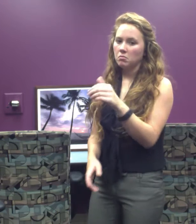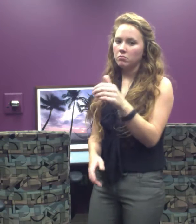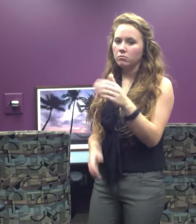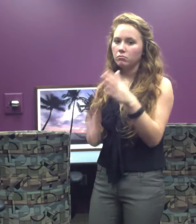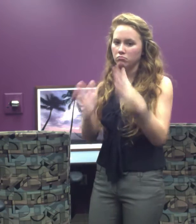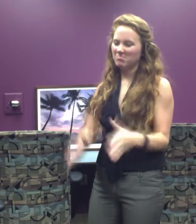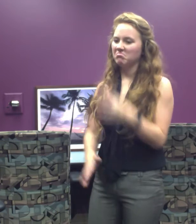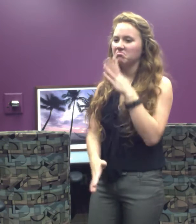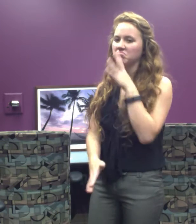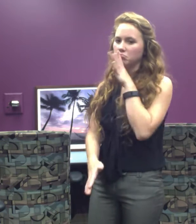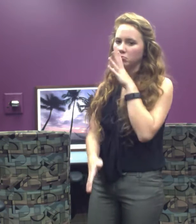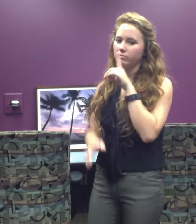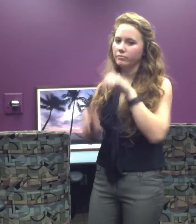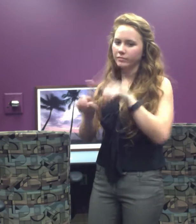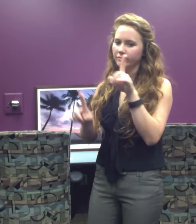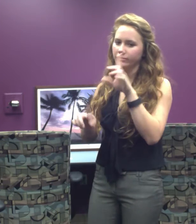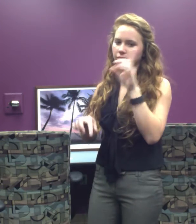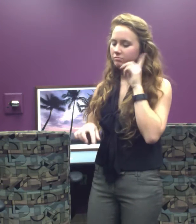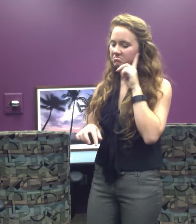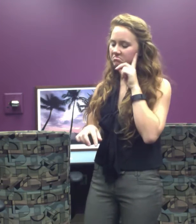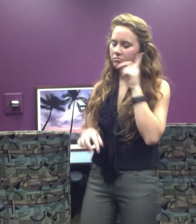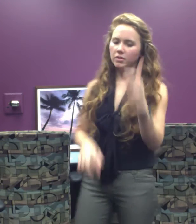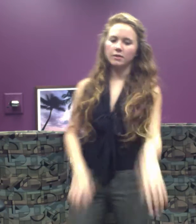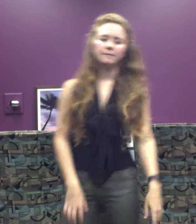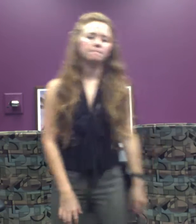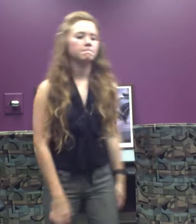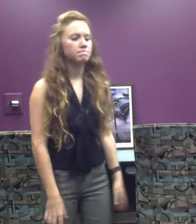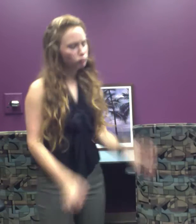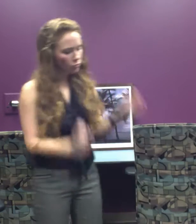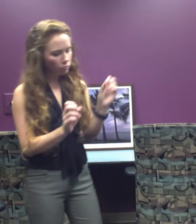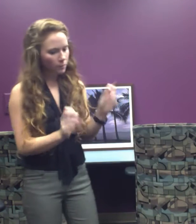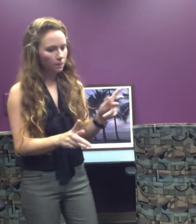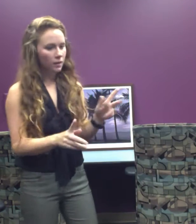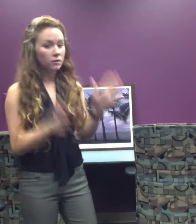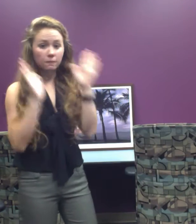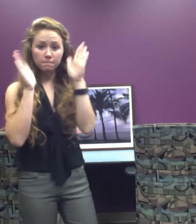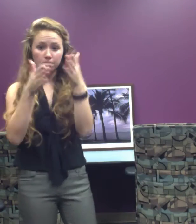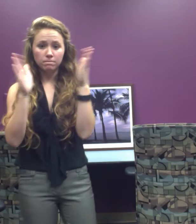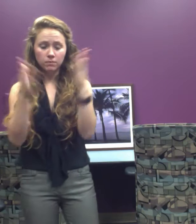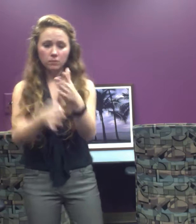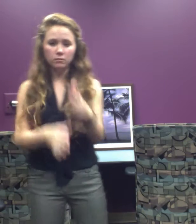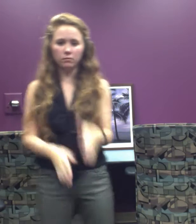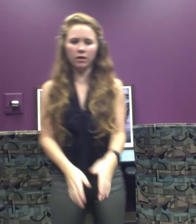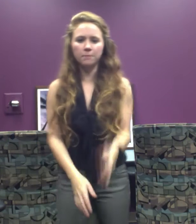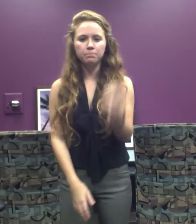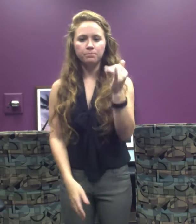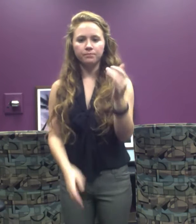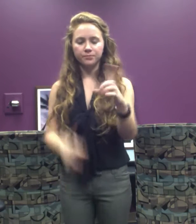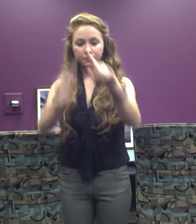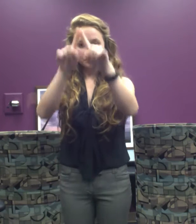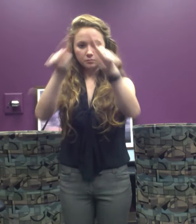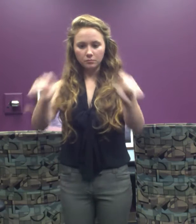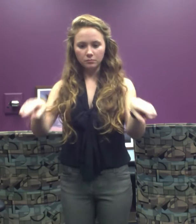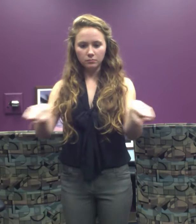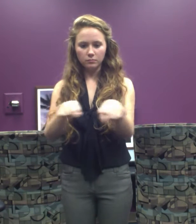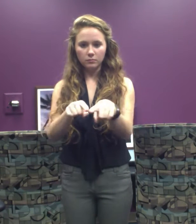the triangle, and look over here, please, so everybody understands the same thing. When I give you your triangle, you're going to put the triangle